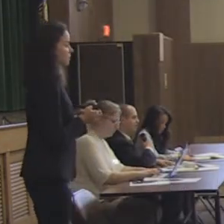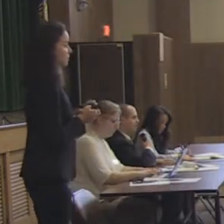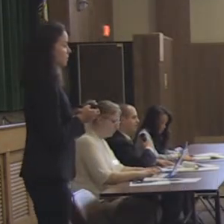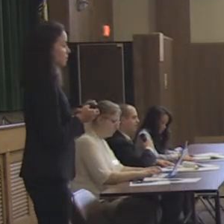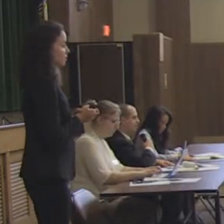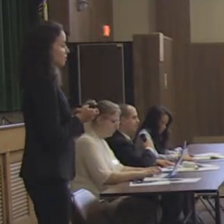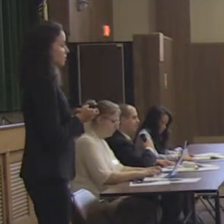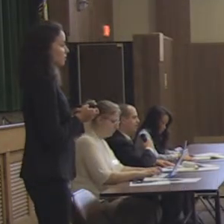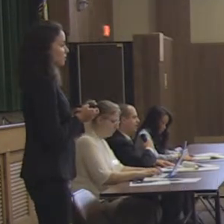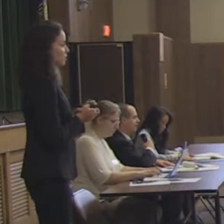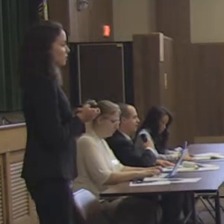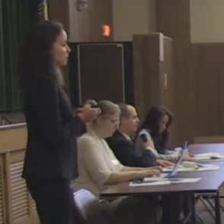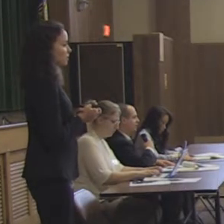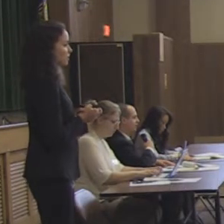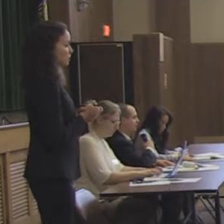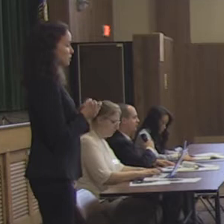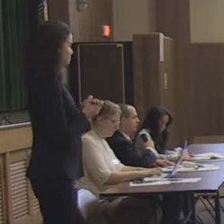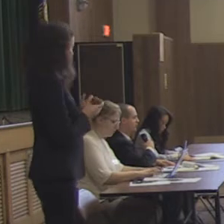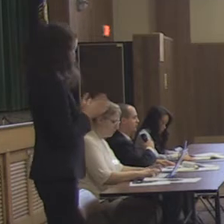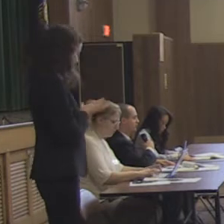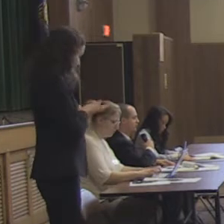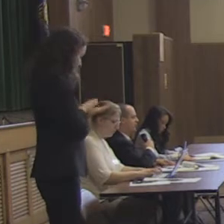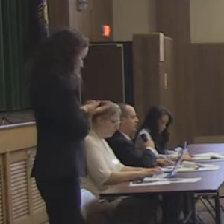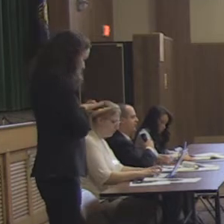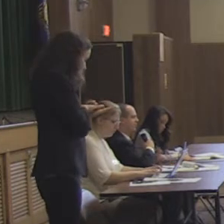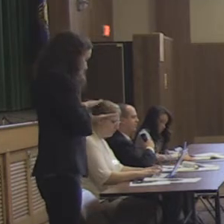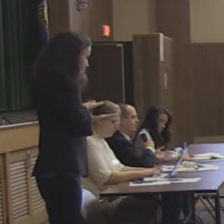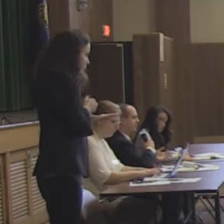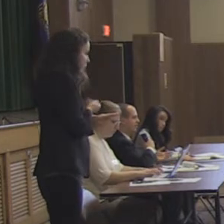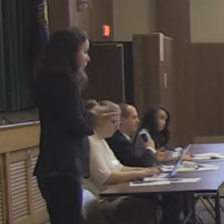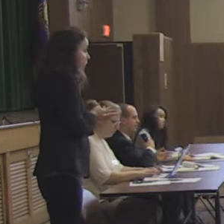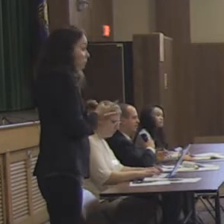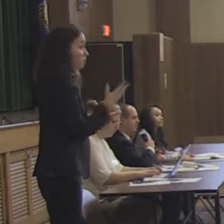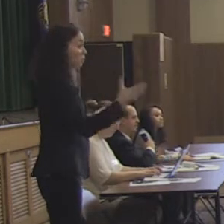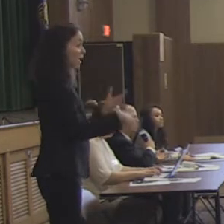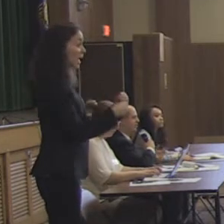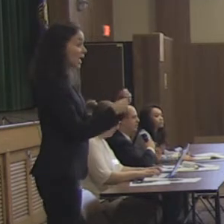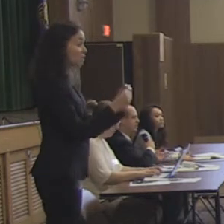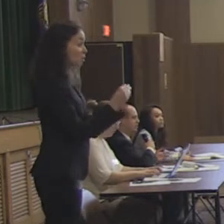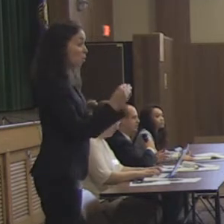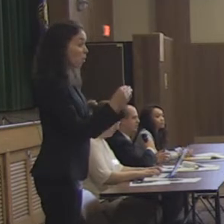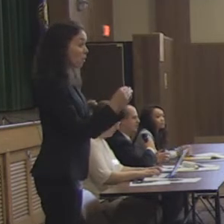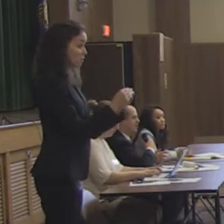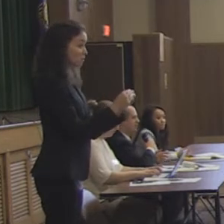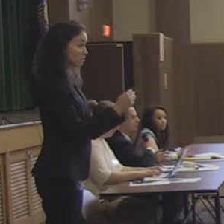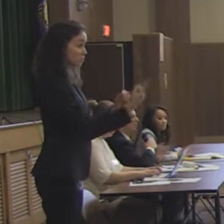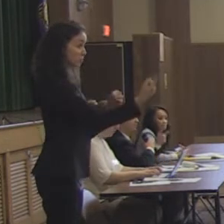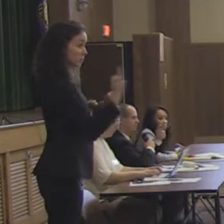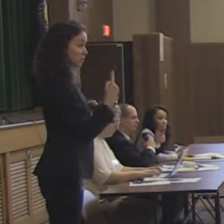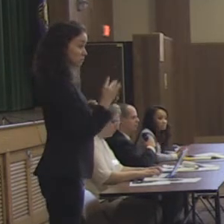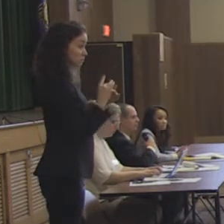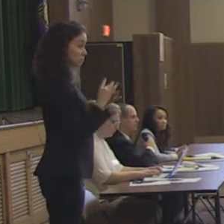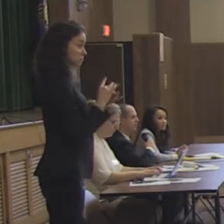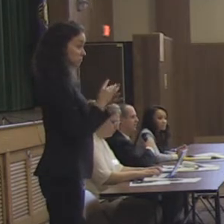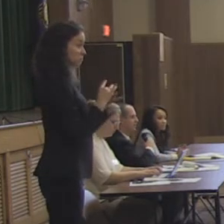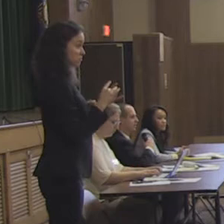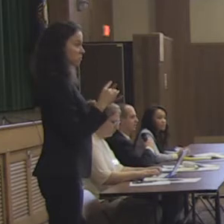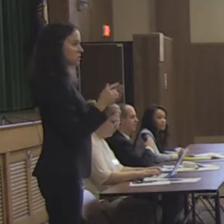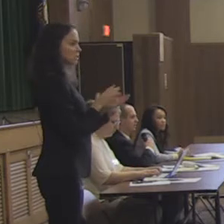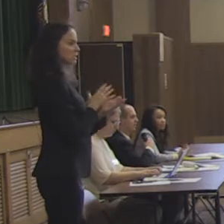we're coming up on our last few folks, so if anyone has any final testimonies or questions they want to have, feel free